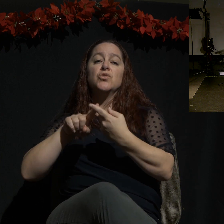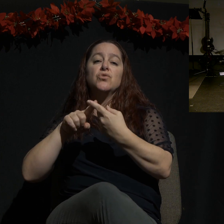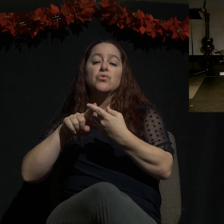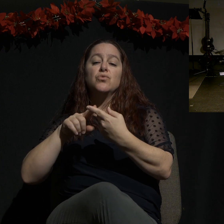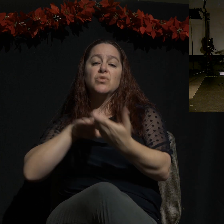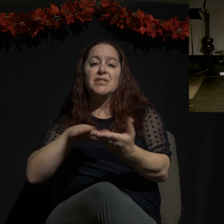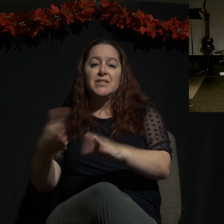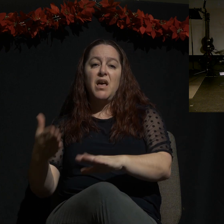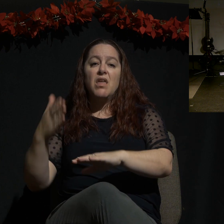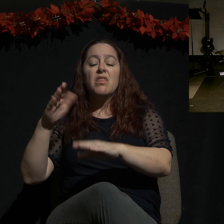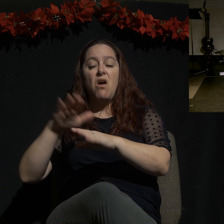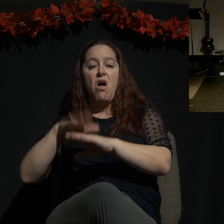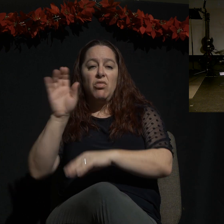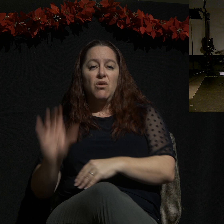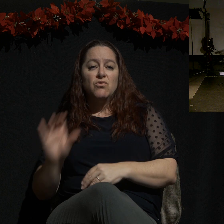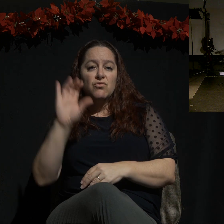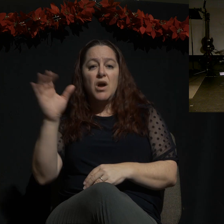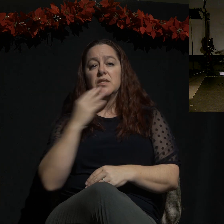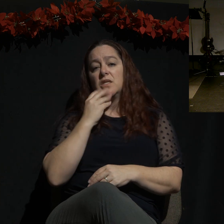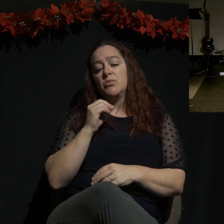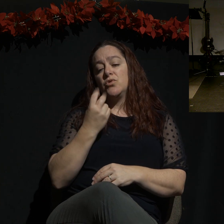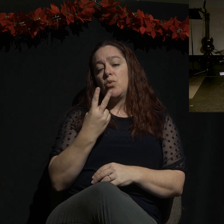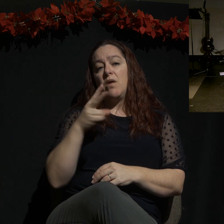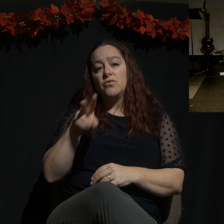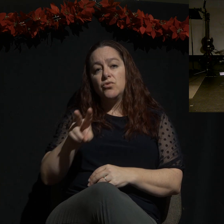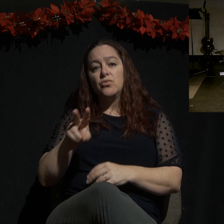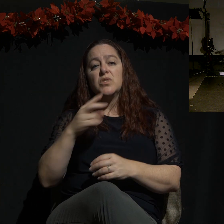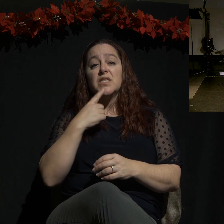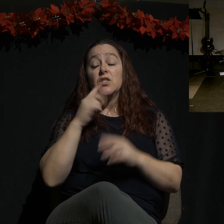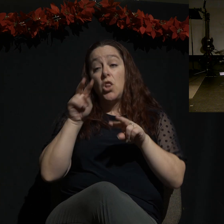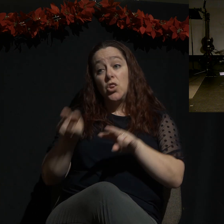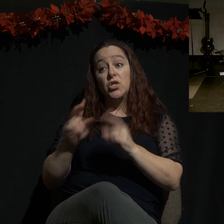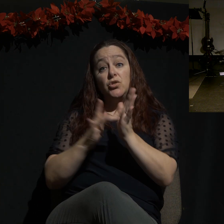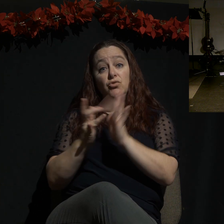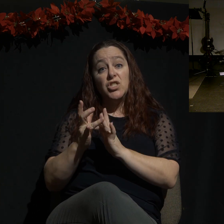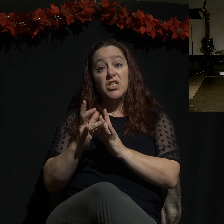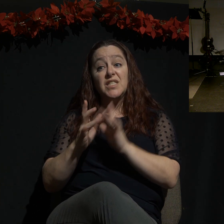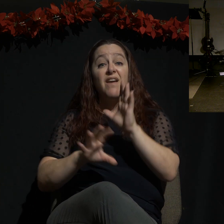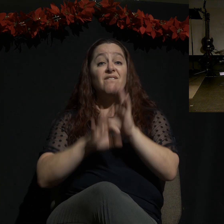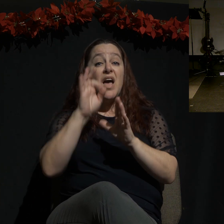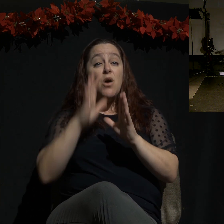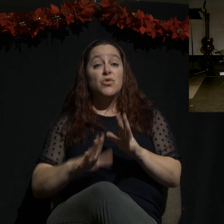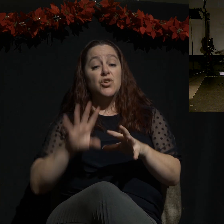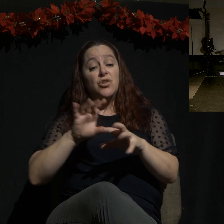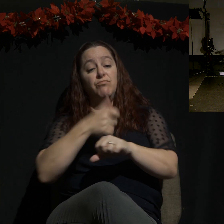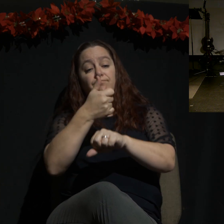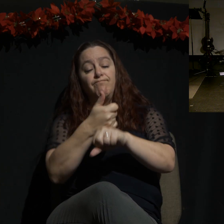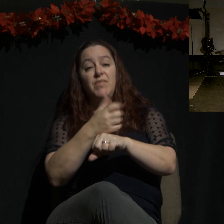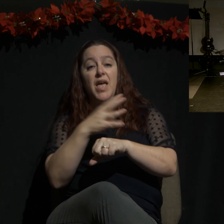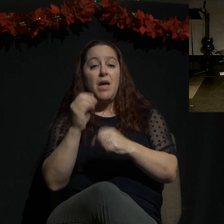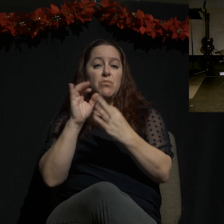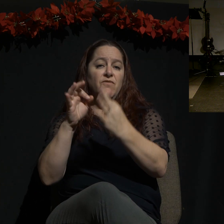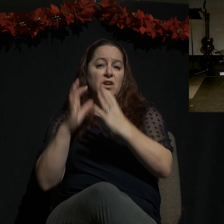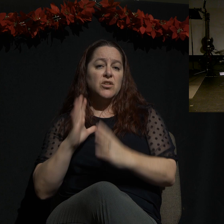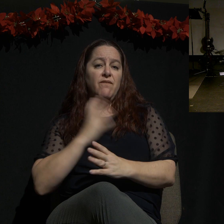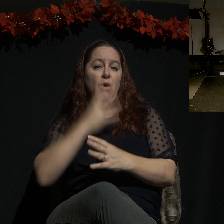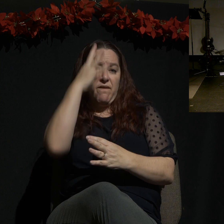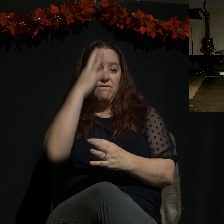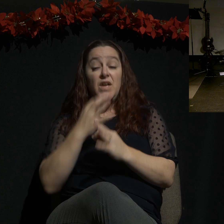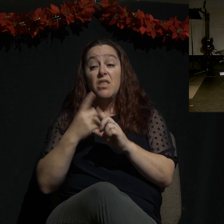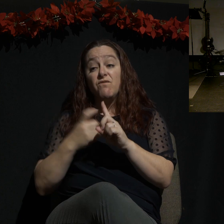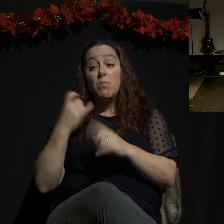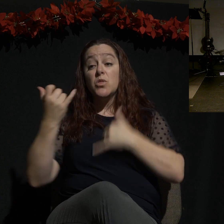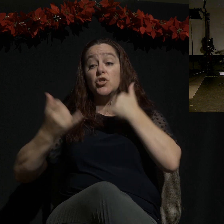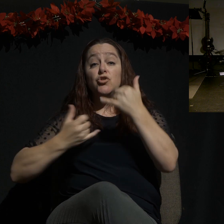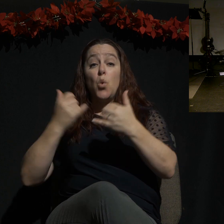on a cross. Hebrews 12:2 says, looking to Jesus, the founder and the perfecter of our faith, who for the joy that